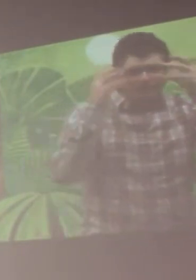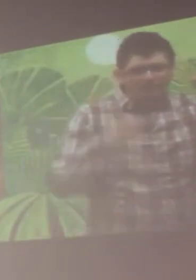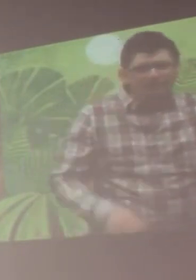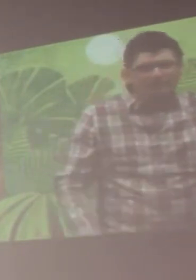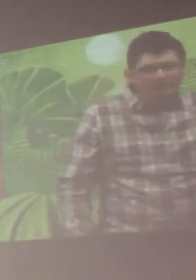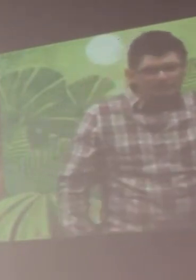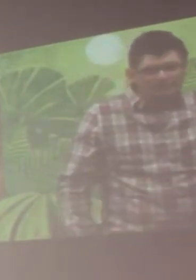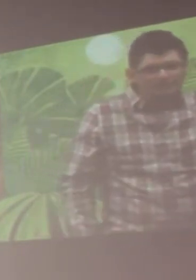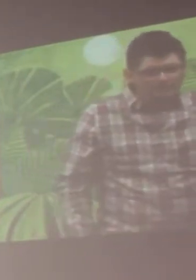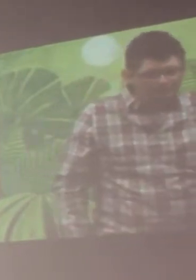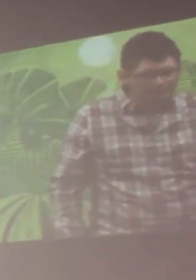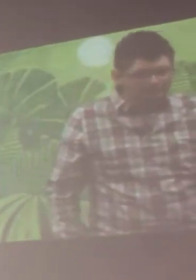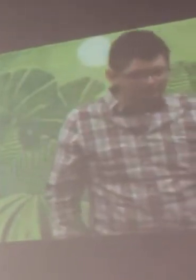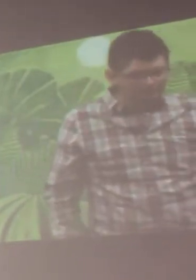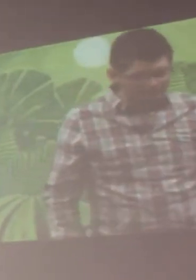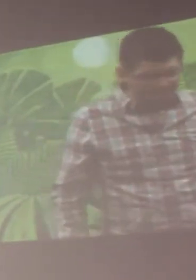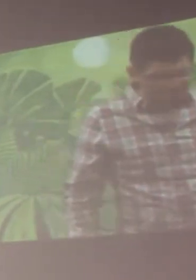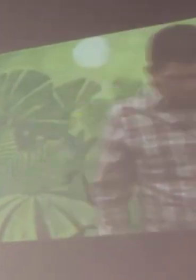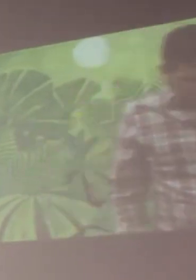trying to hide.